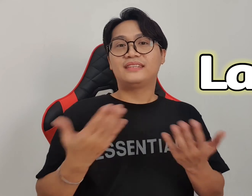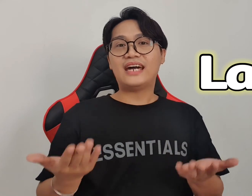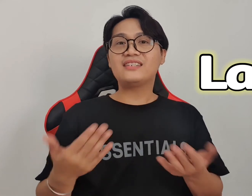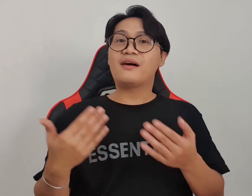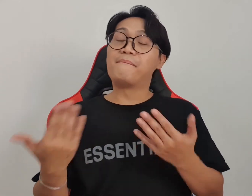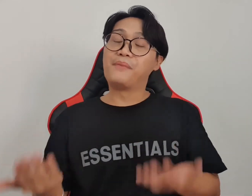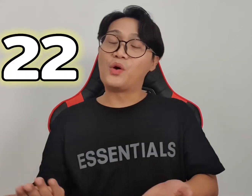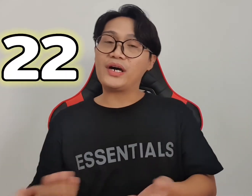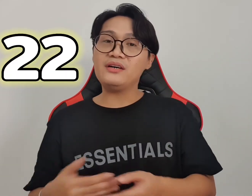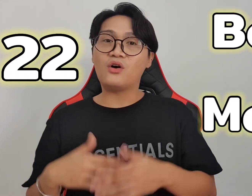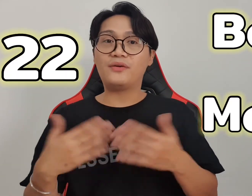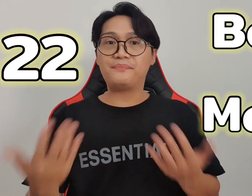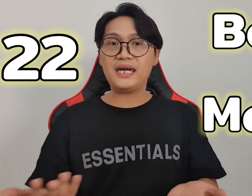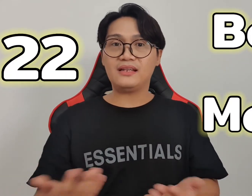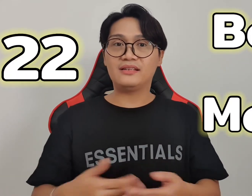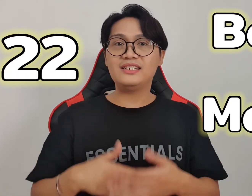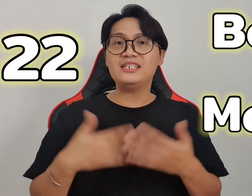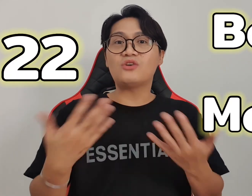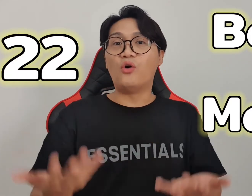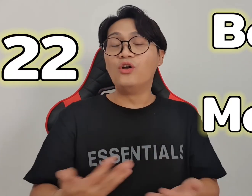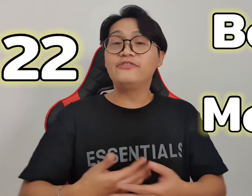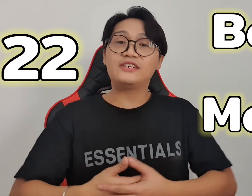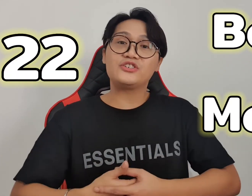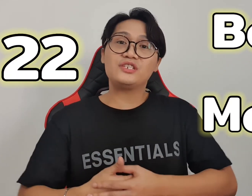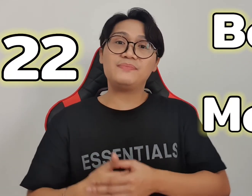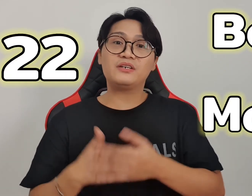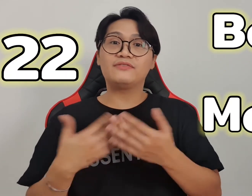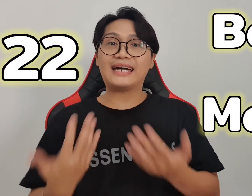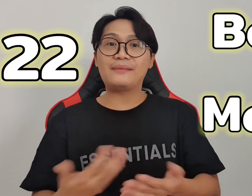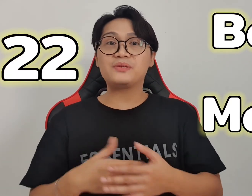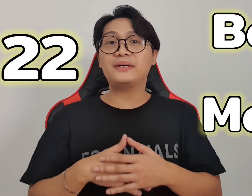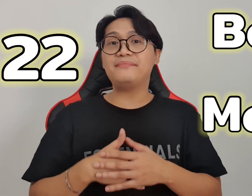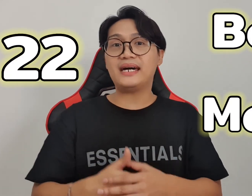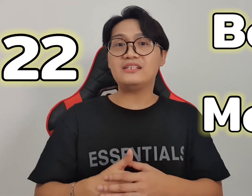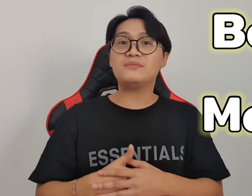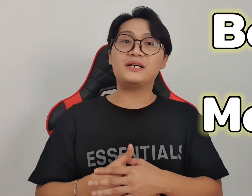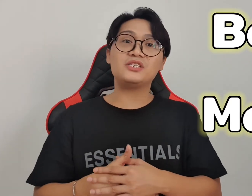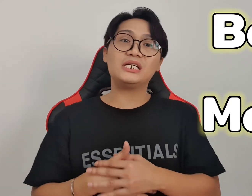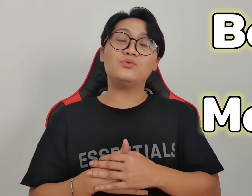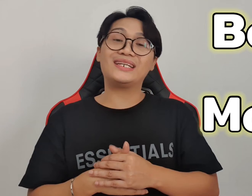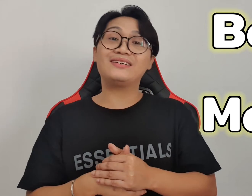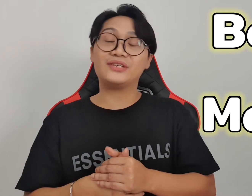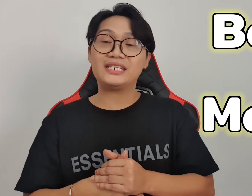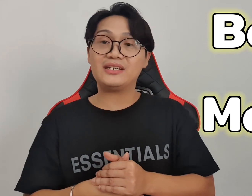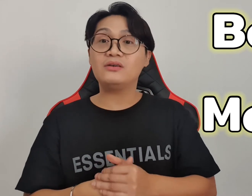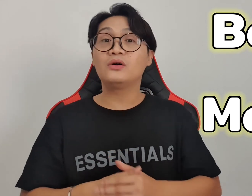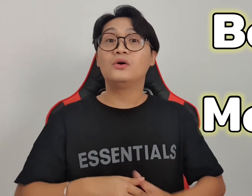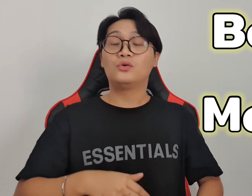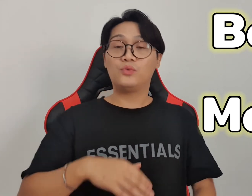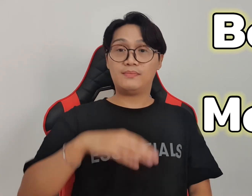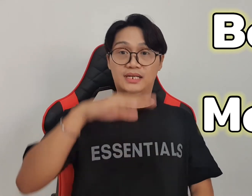Next, boy or male. This is old-fashioned tipping of caps by men, especially when greeting women.